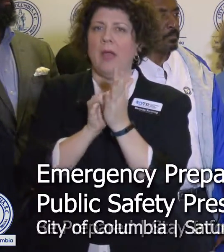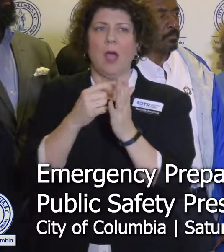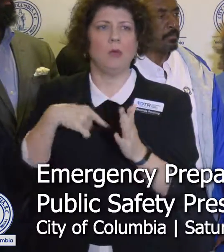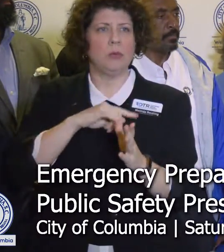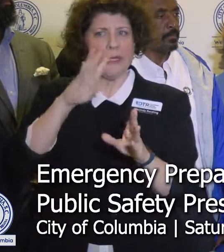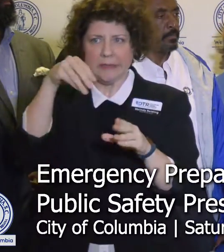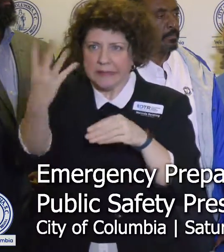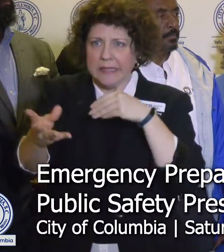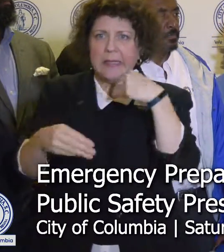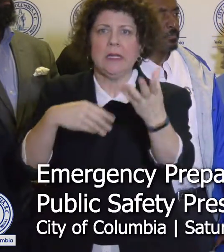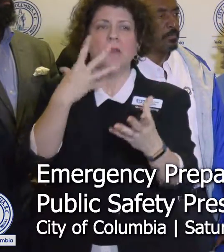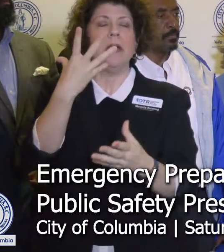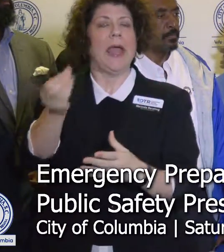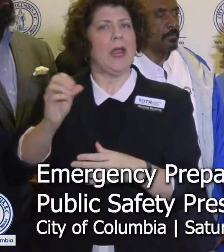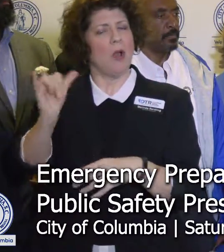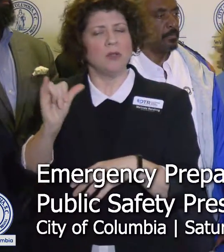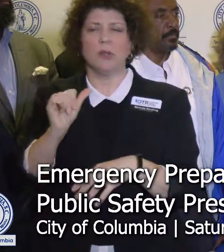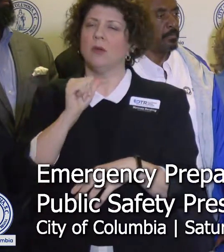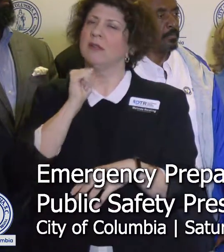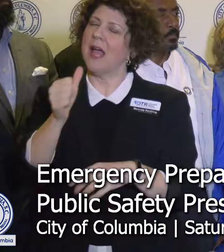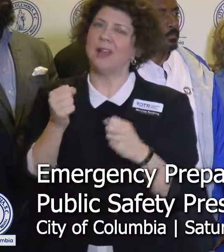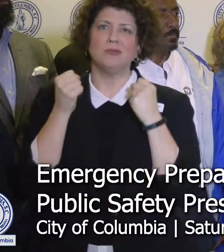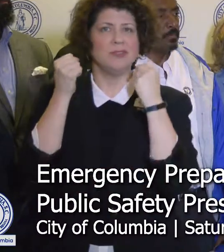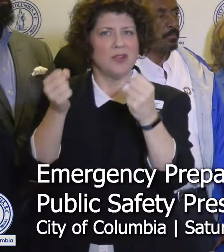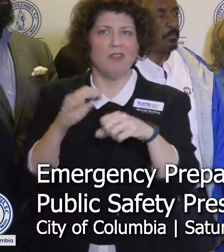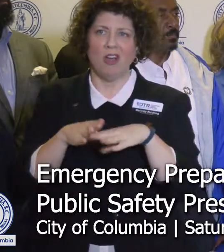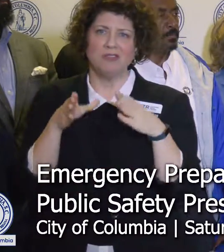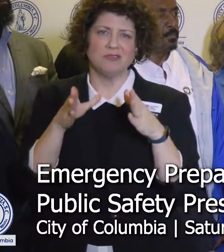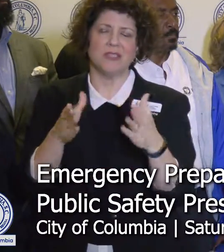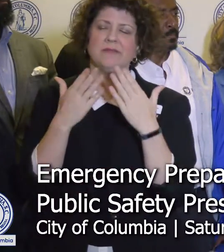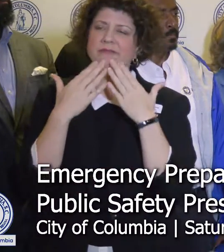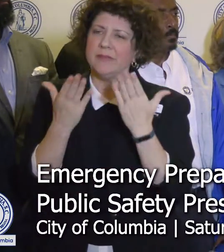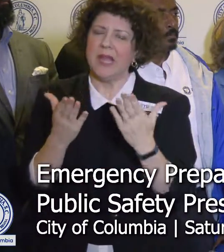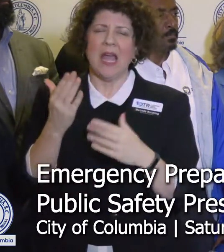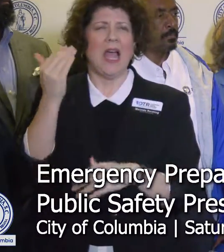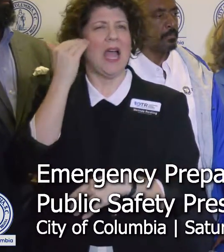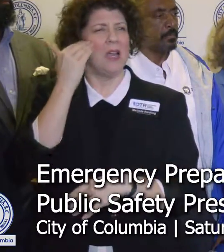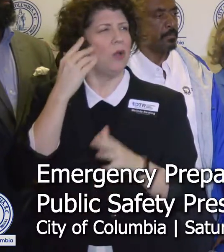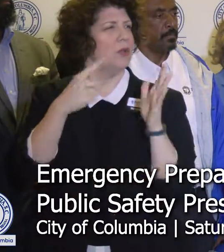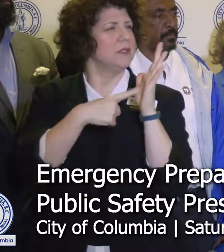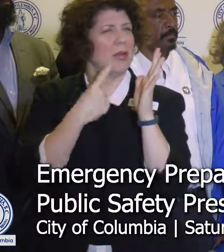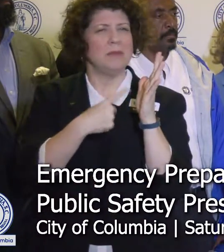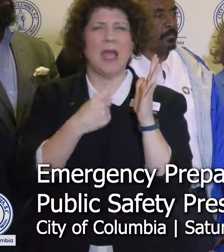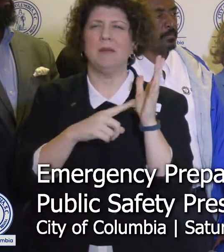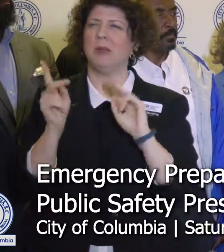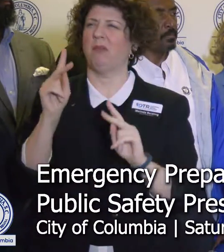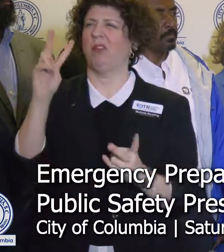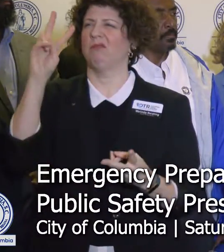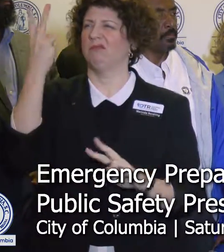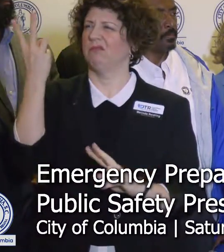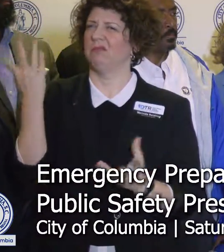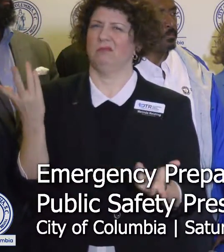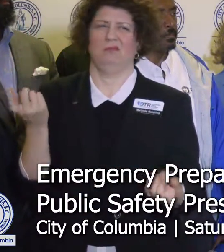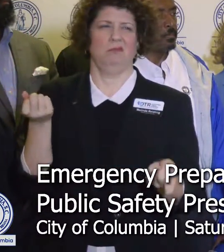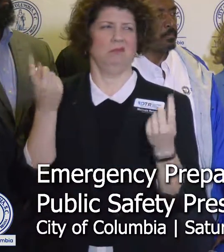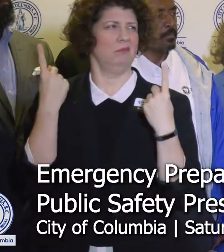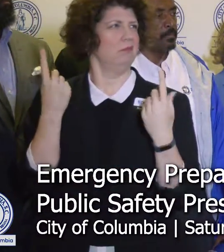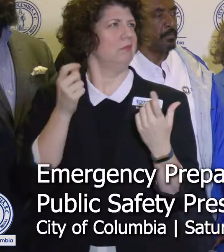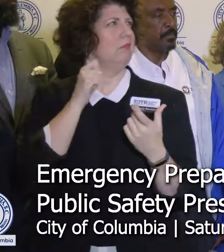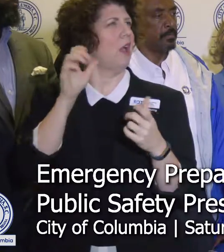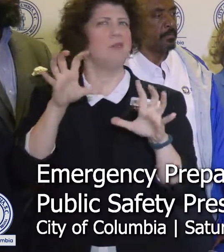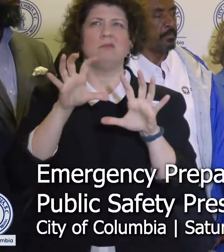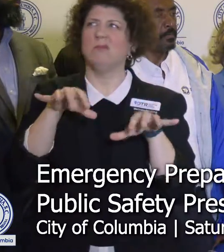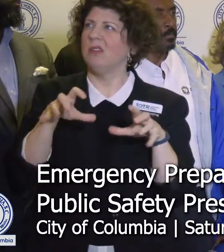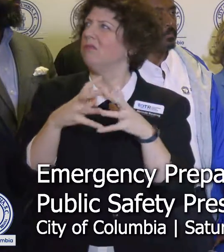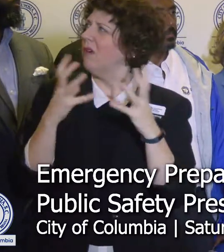give and staying off the streets. We know sometimes it can be a bit of a misconception when you don't see as much rain,